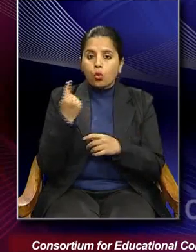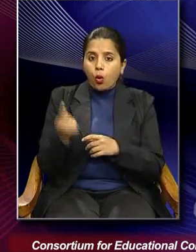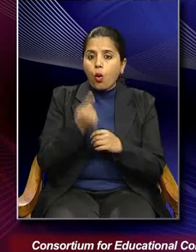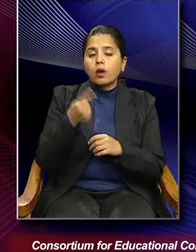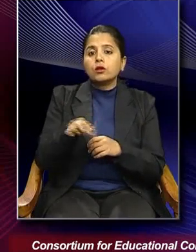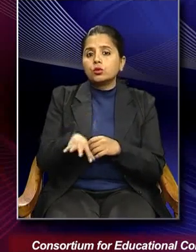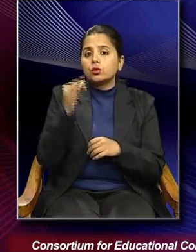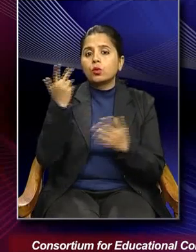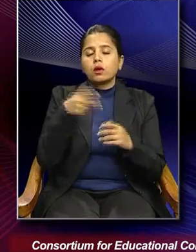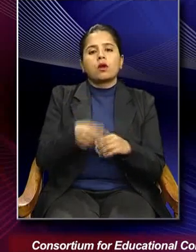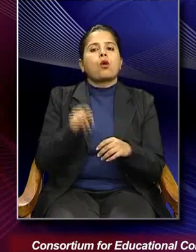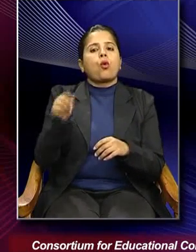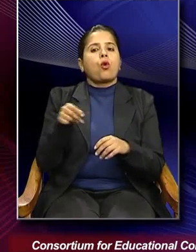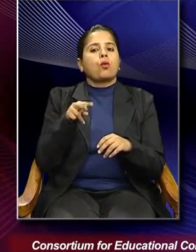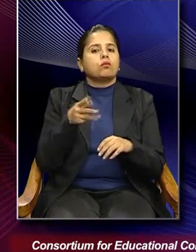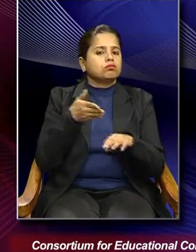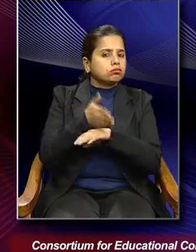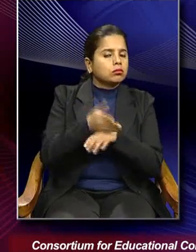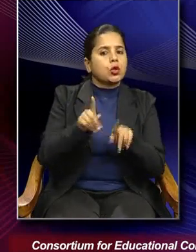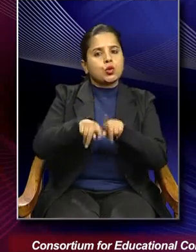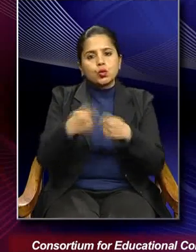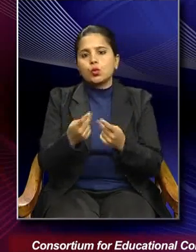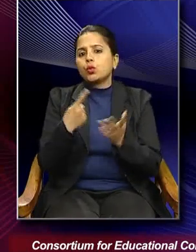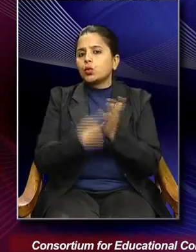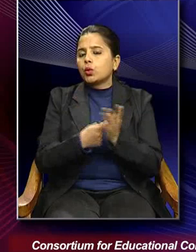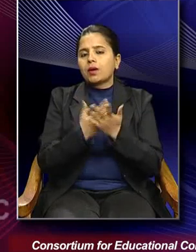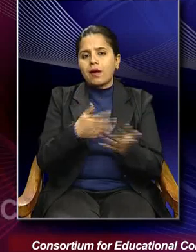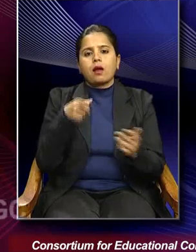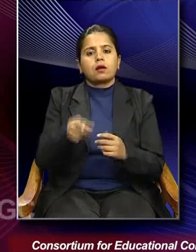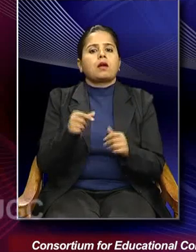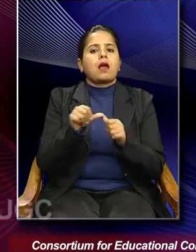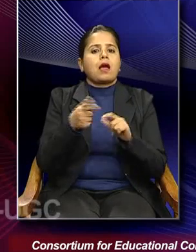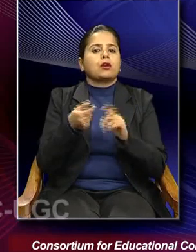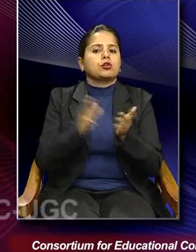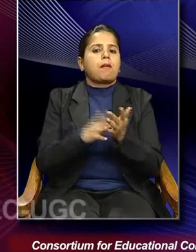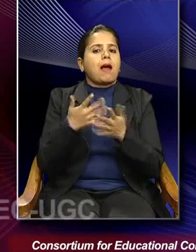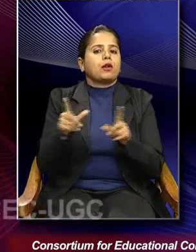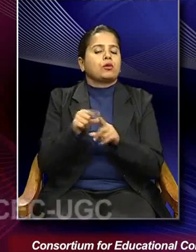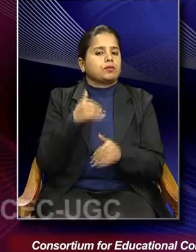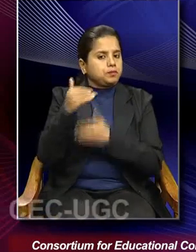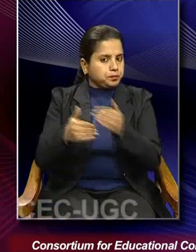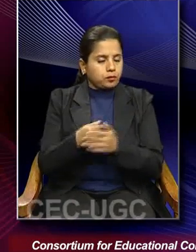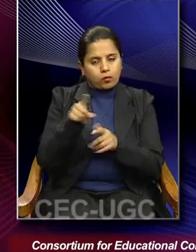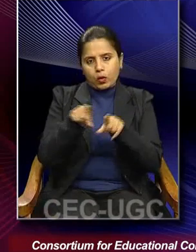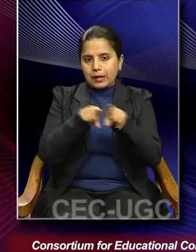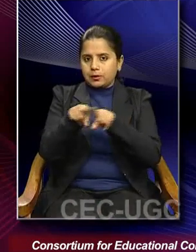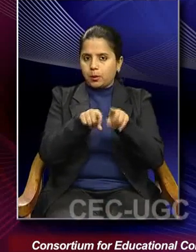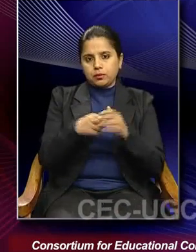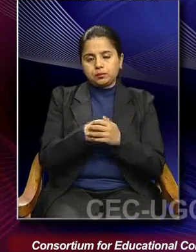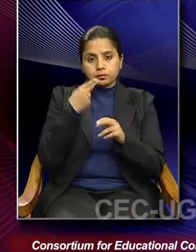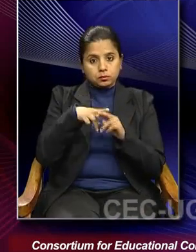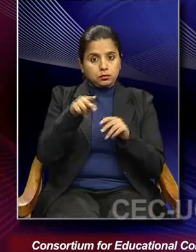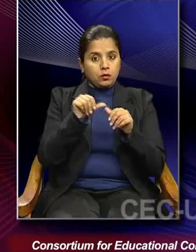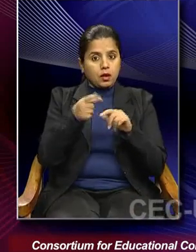by violating any one of them or these axioms. For example, if